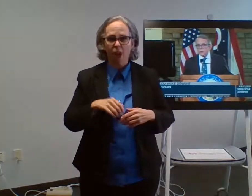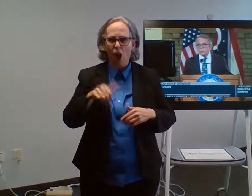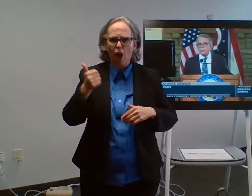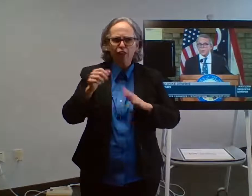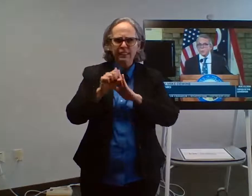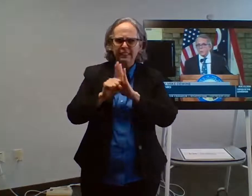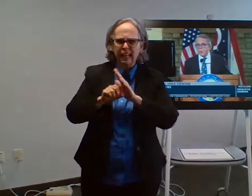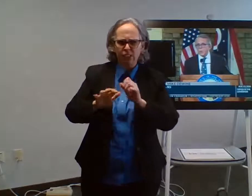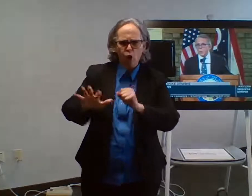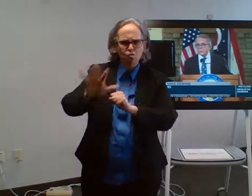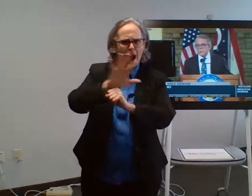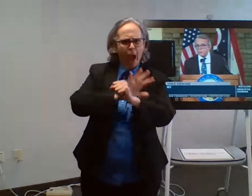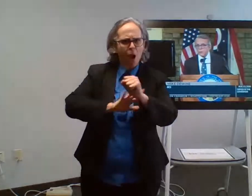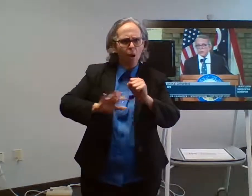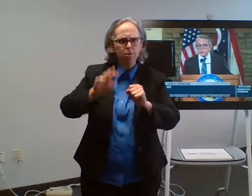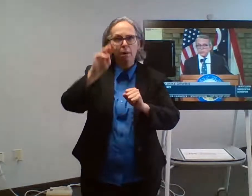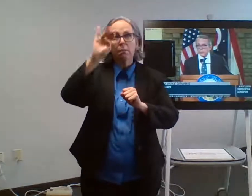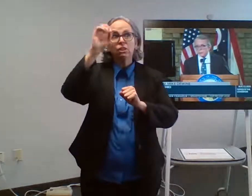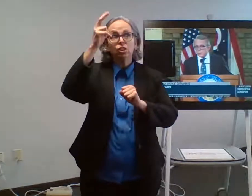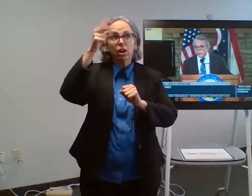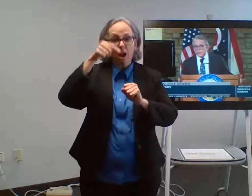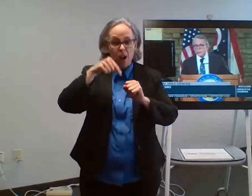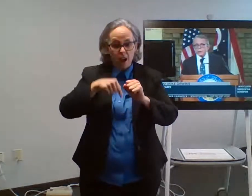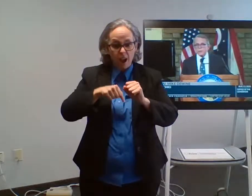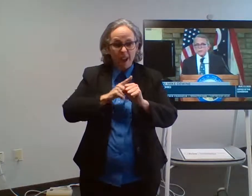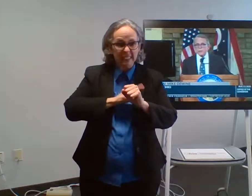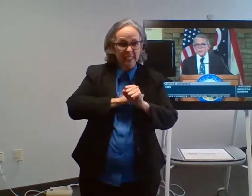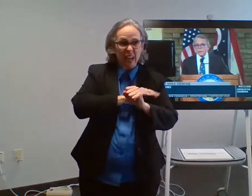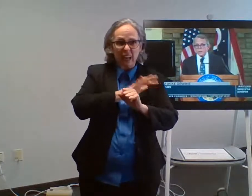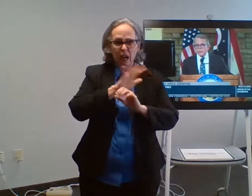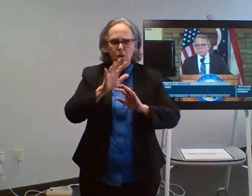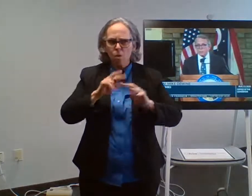schools start to open, we got to watch them very, very carefully.